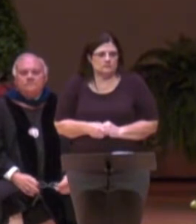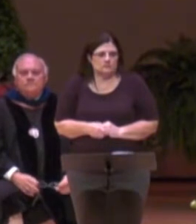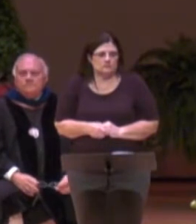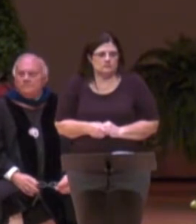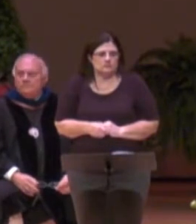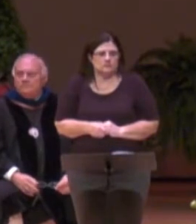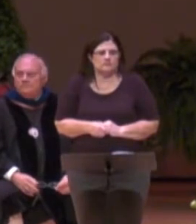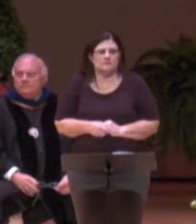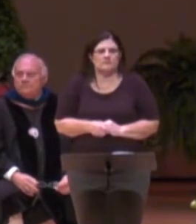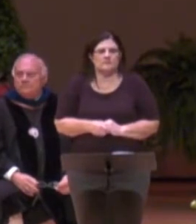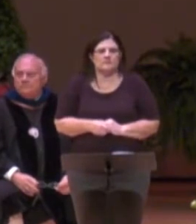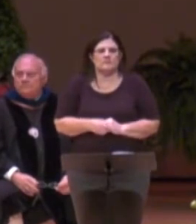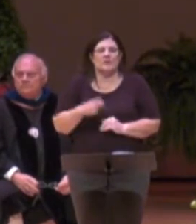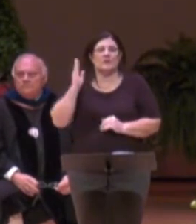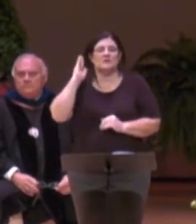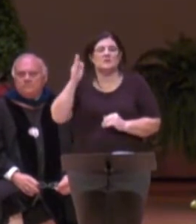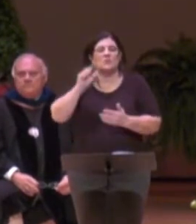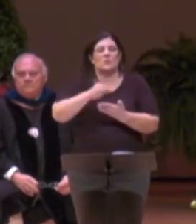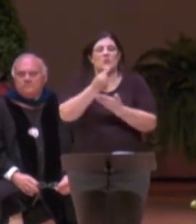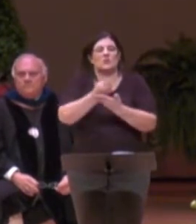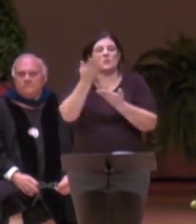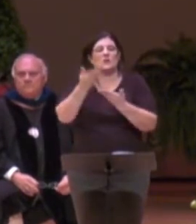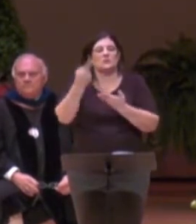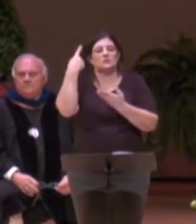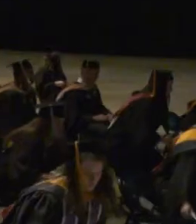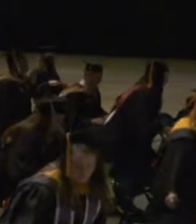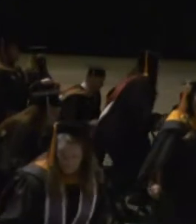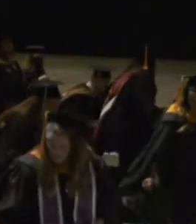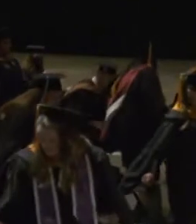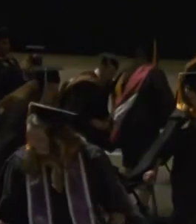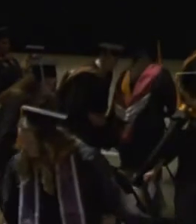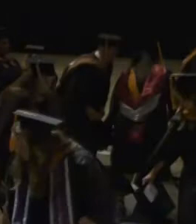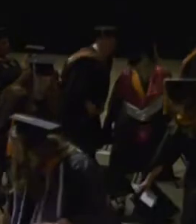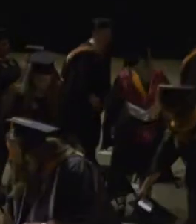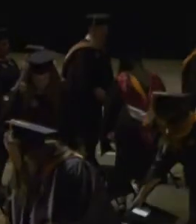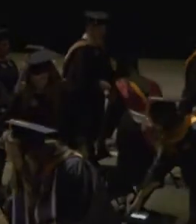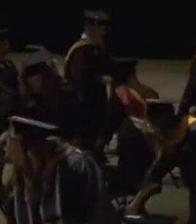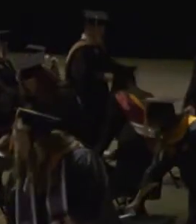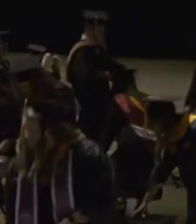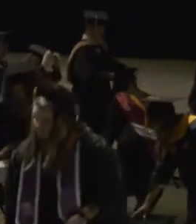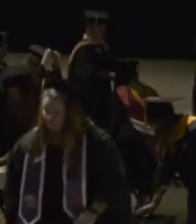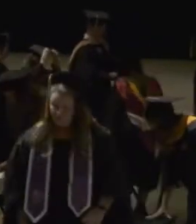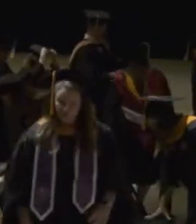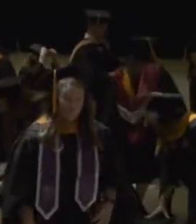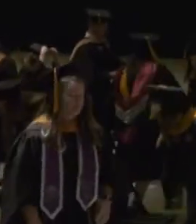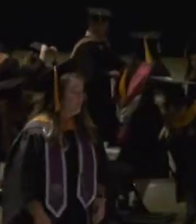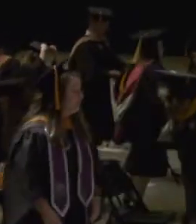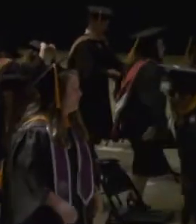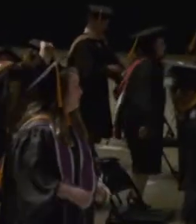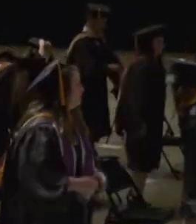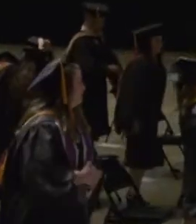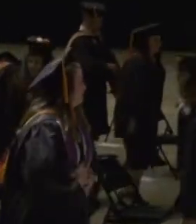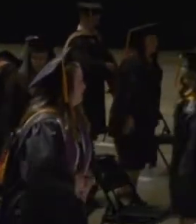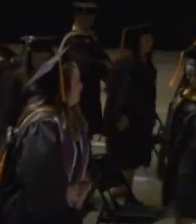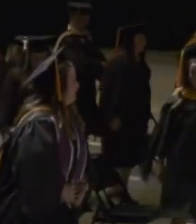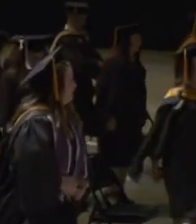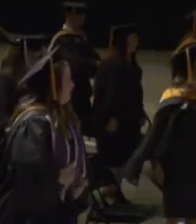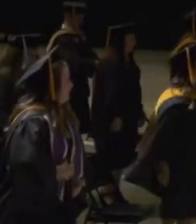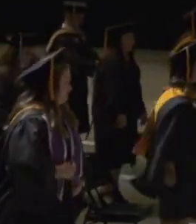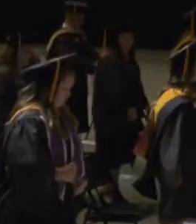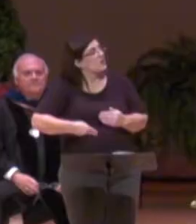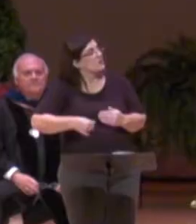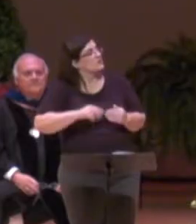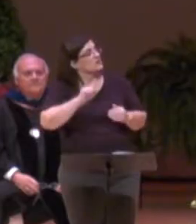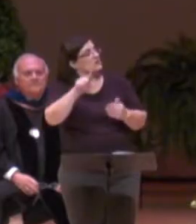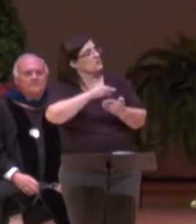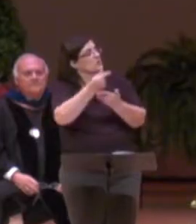Will the candidates for the master's degree please rise? Dr.